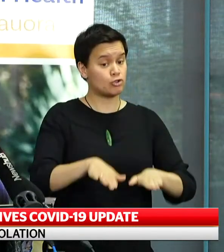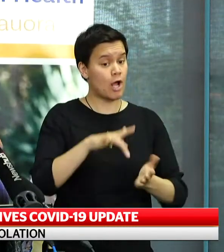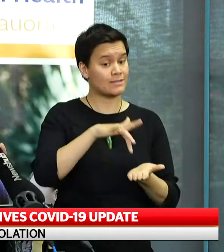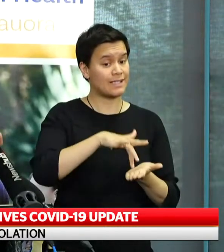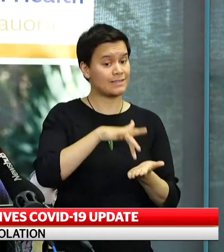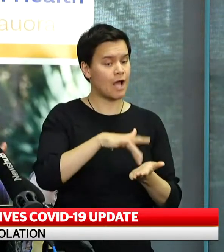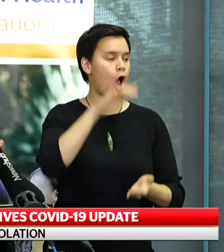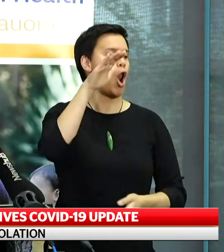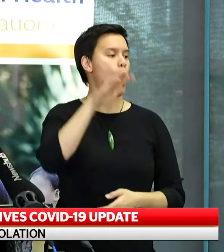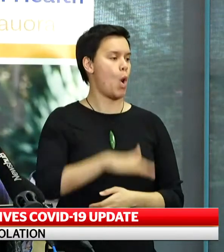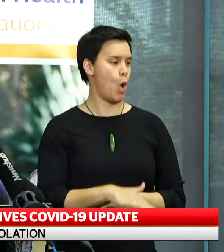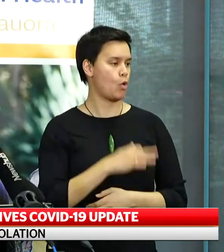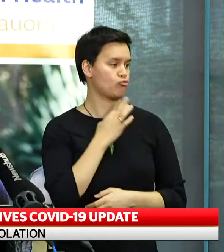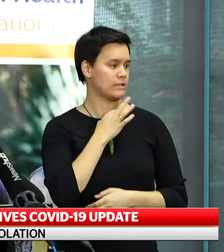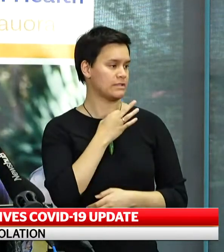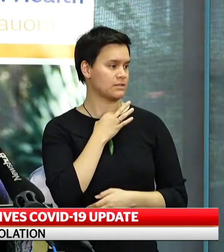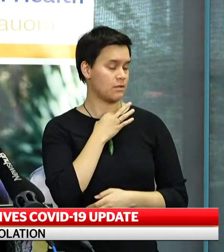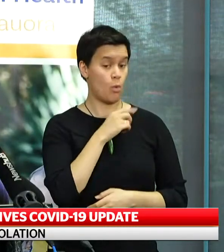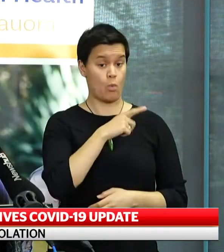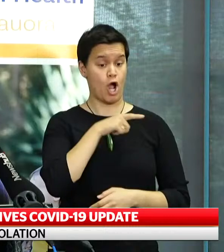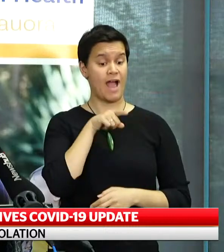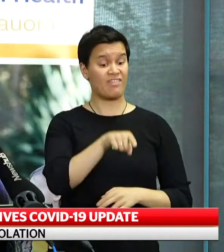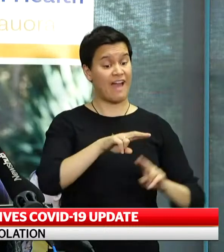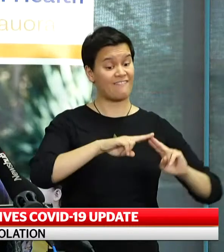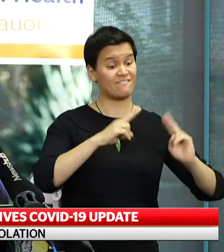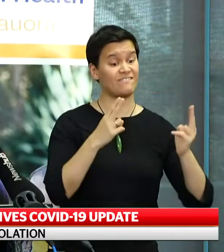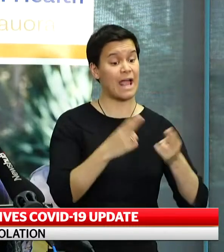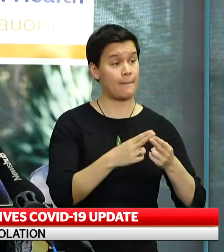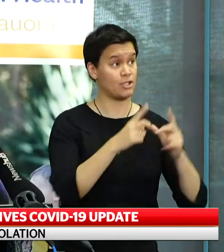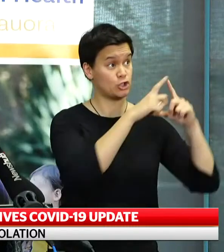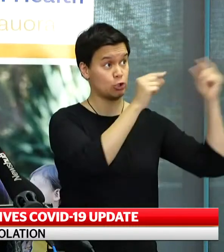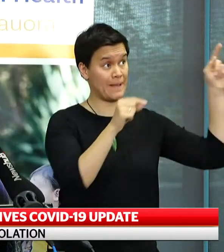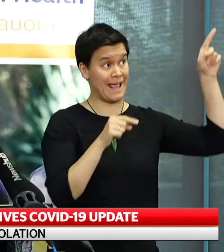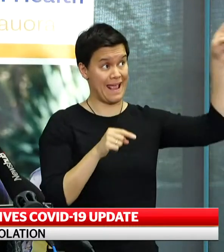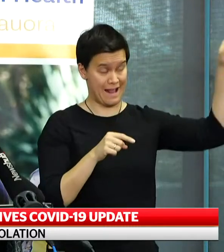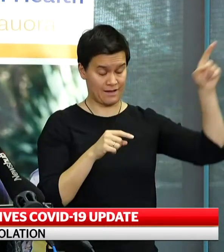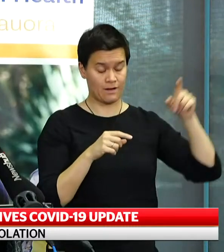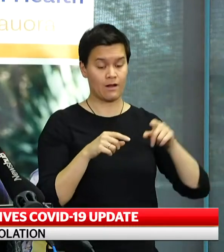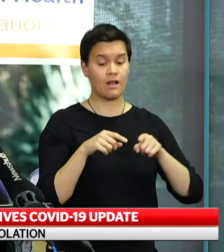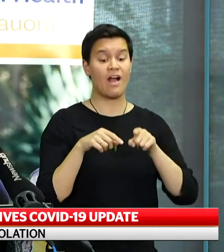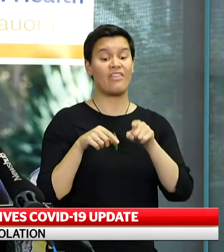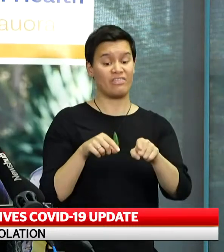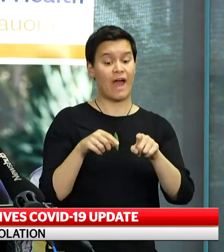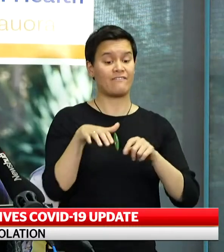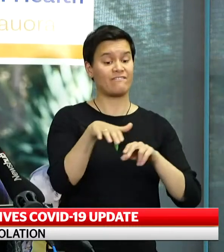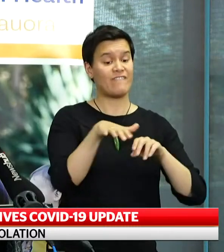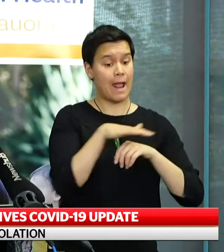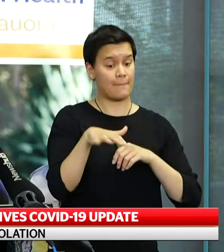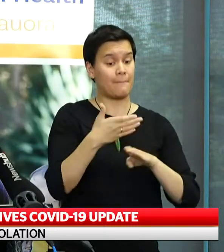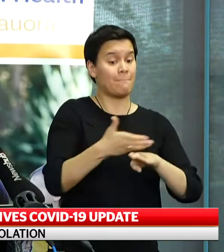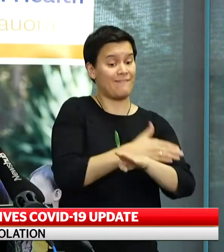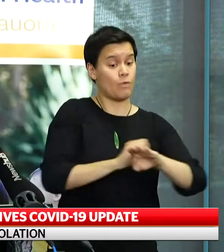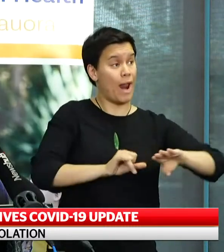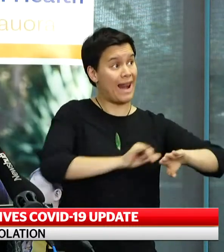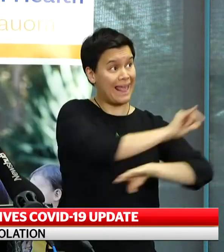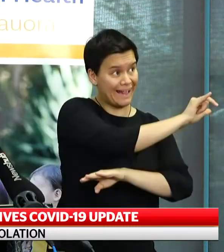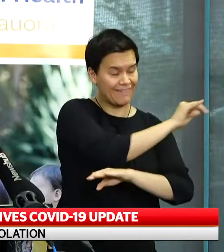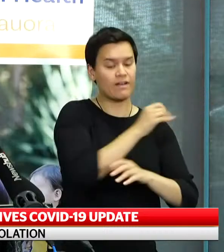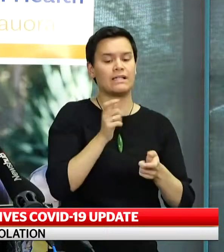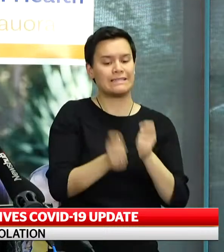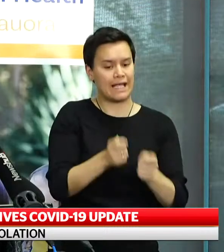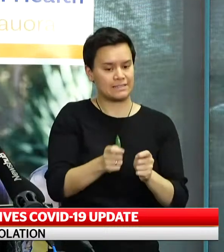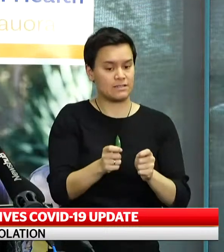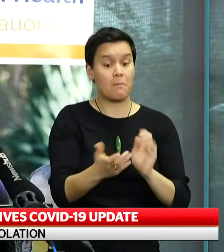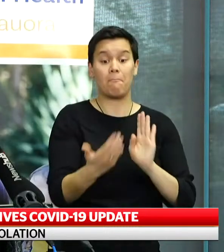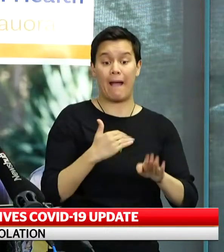all 3 members of this family had returned negative tests before they departed. Can you name that centre? I don't actually know the name of the centre.